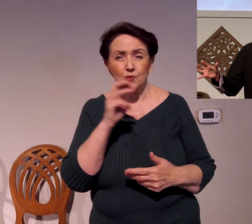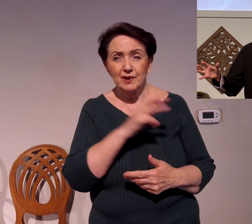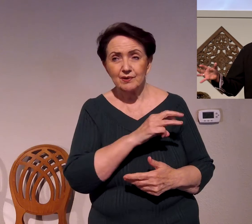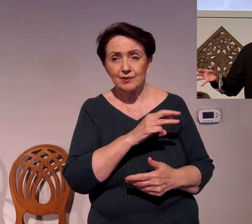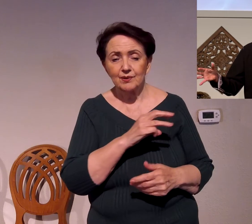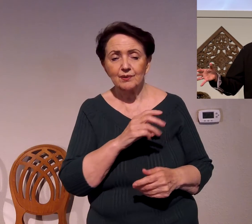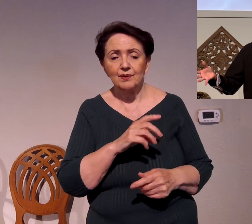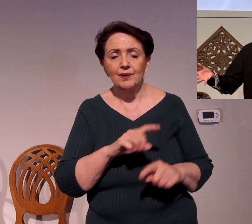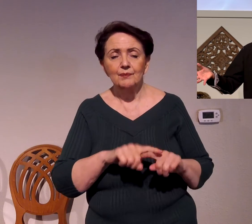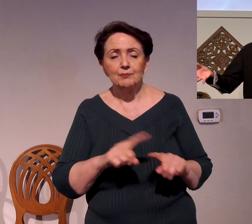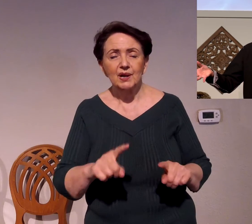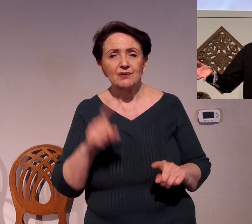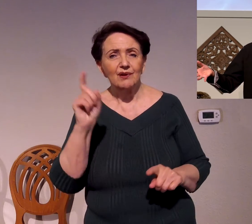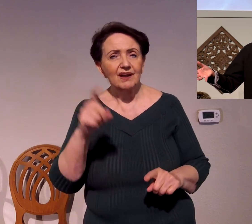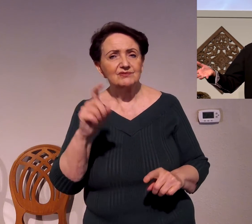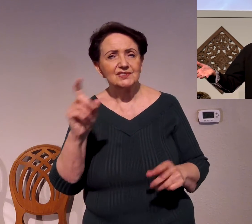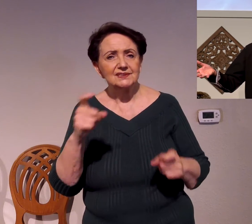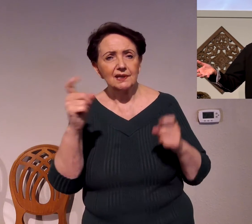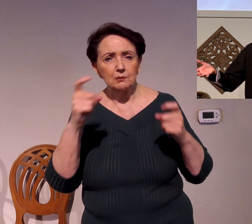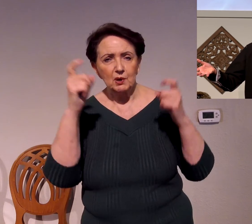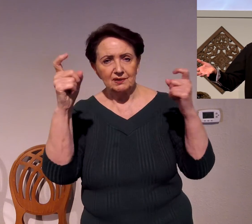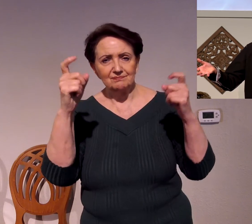have to actually celebrate it.